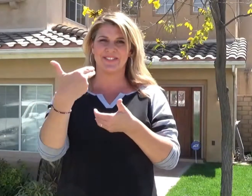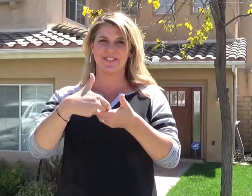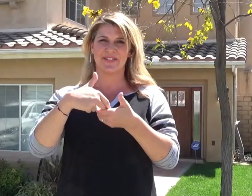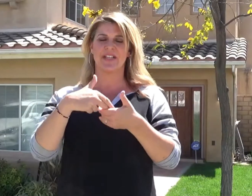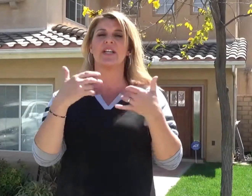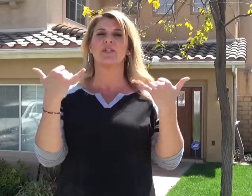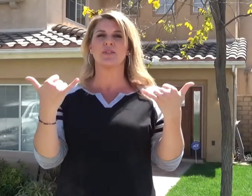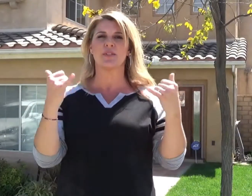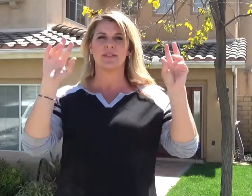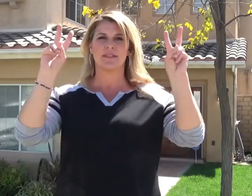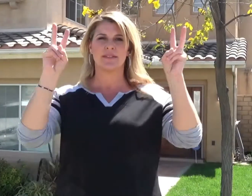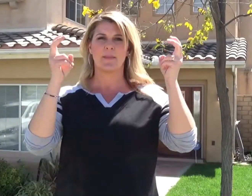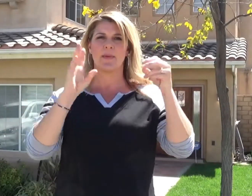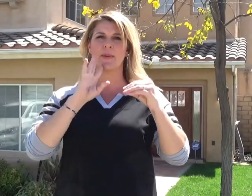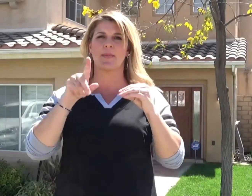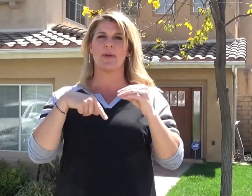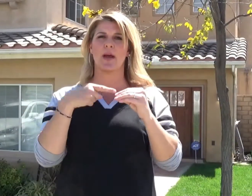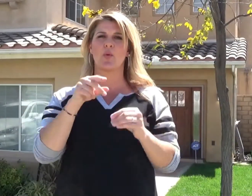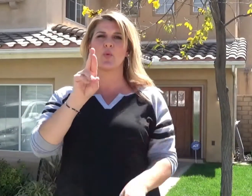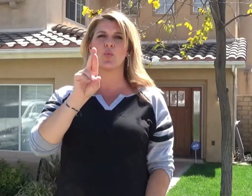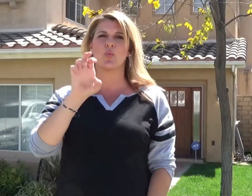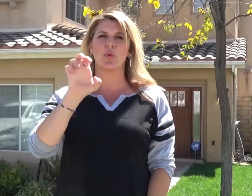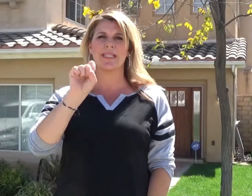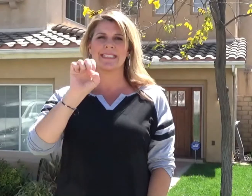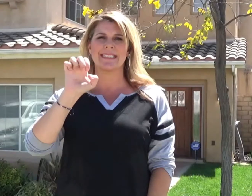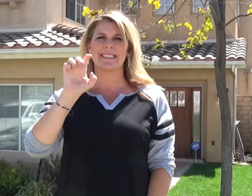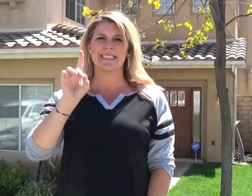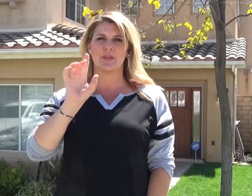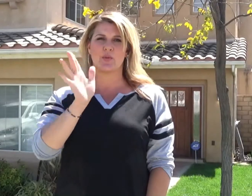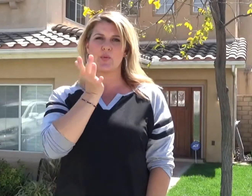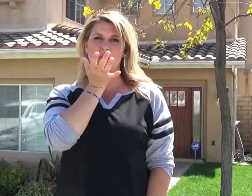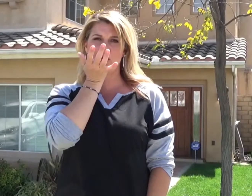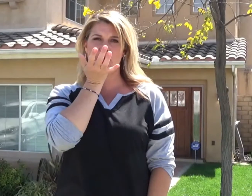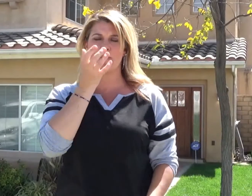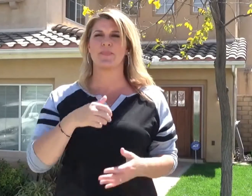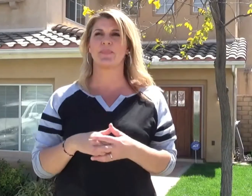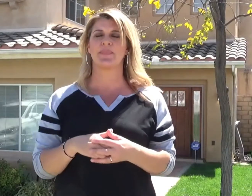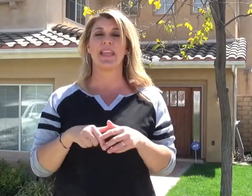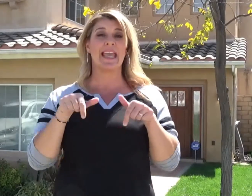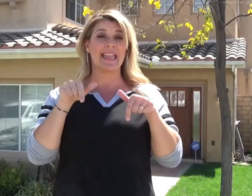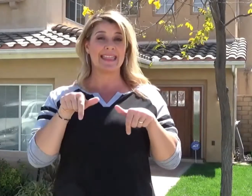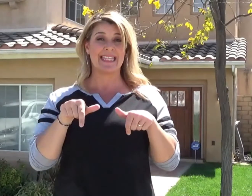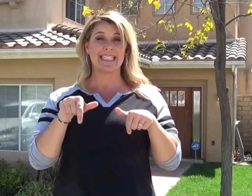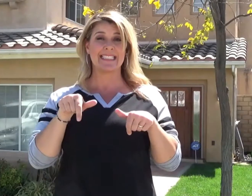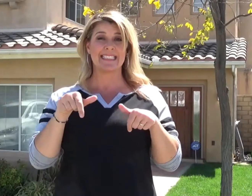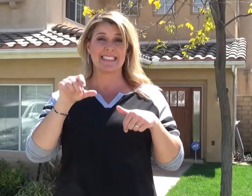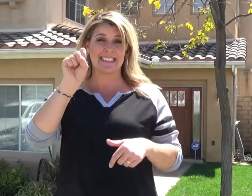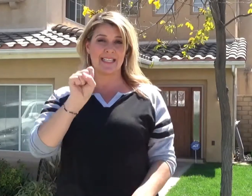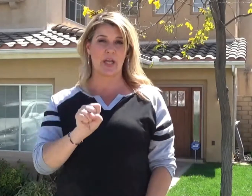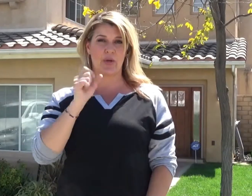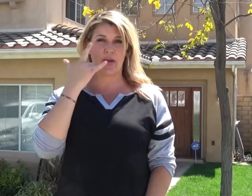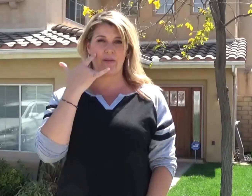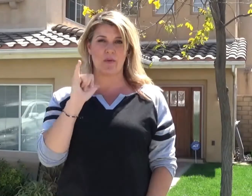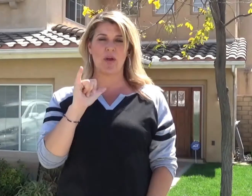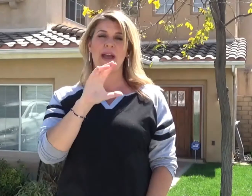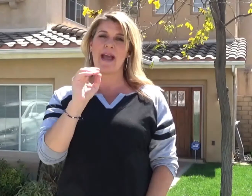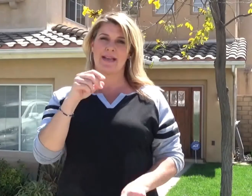everyone, thanks for joining. Today I'm going to be talking about reseeding your lawn. Now I'm in Southern